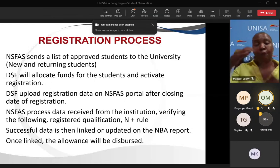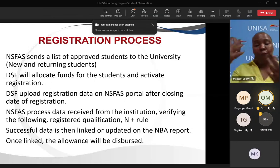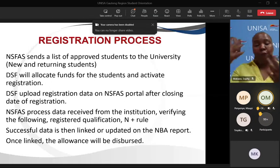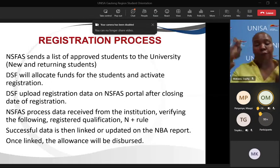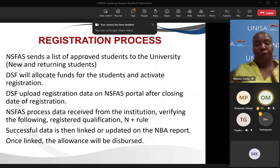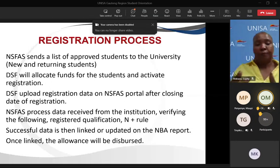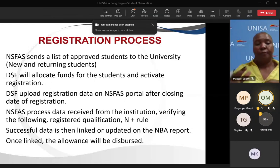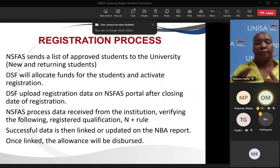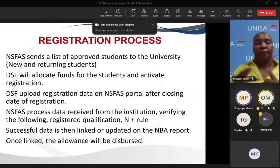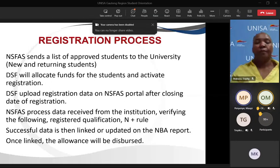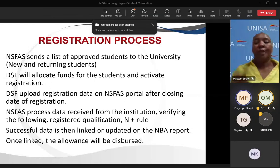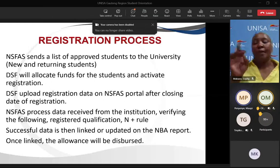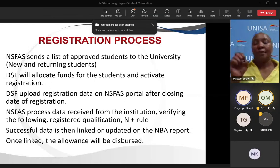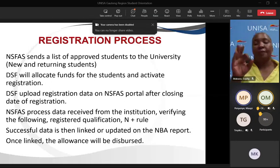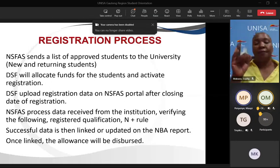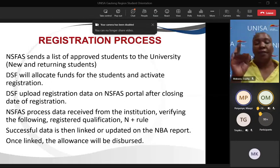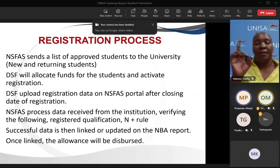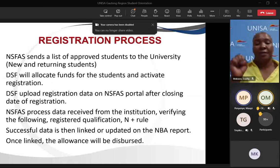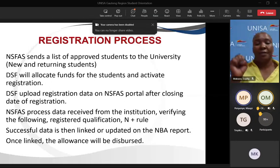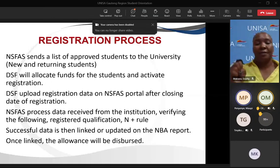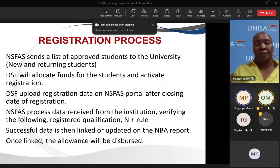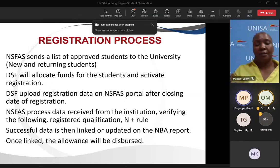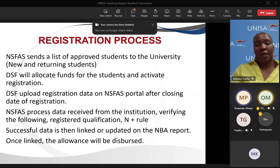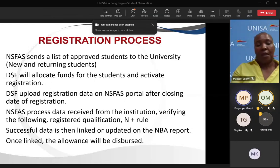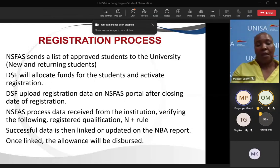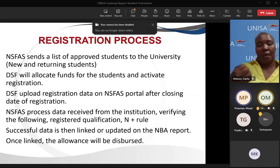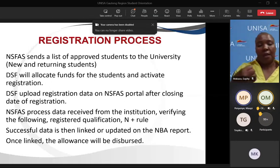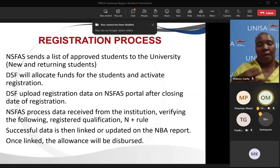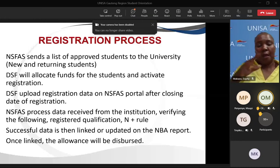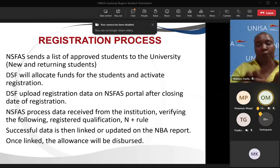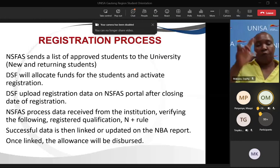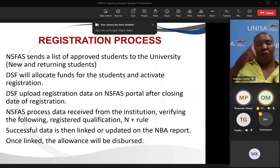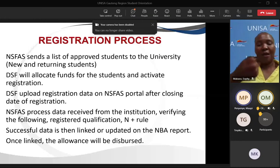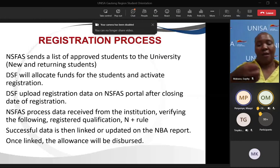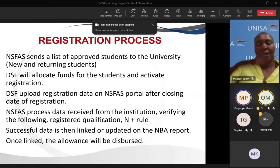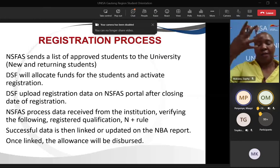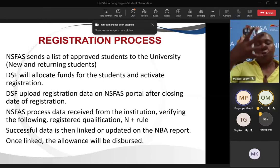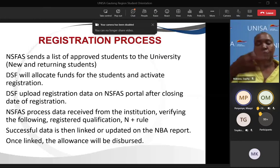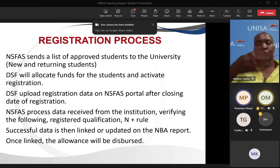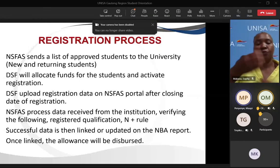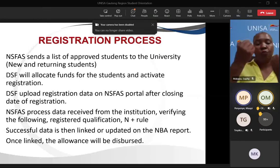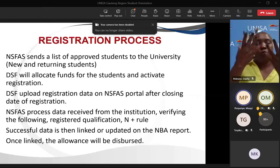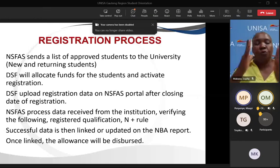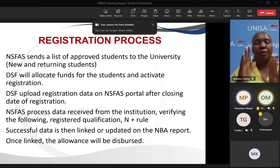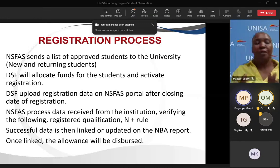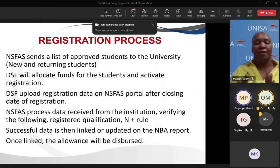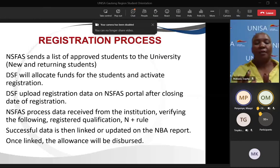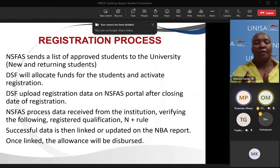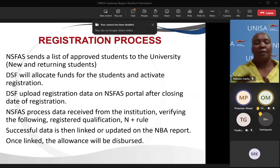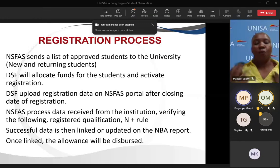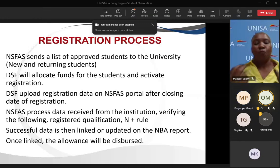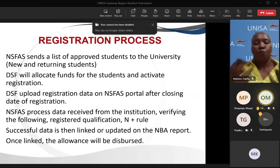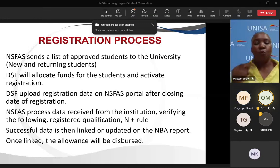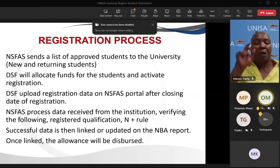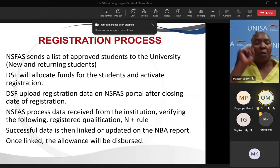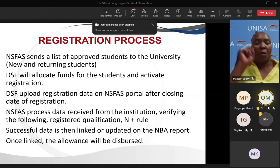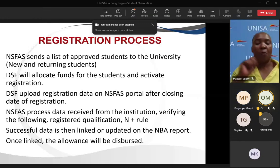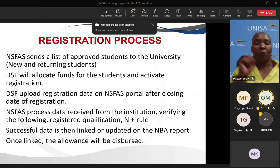basically nefsats will send us the approved list of students new student and retelling